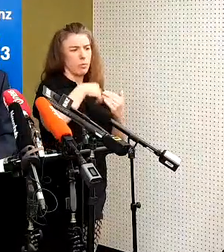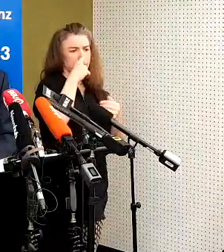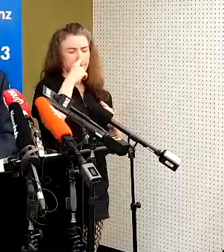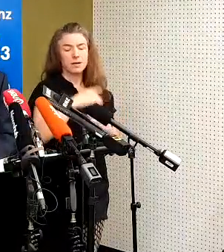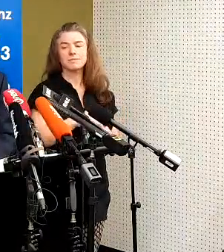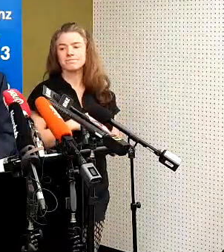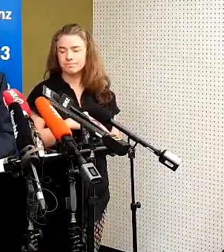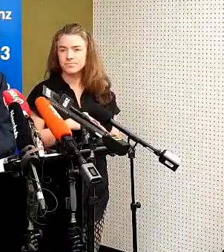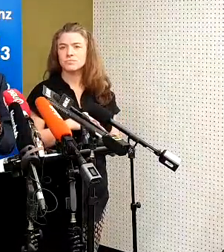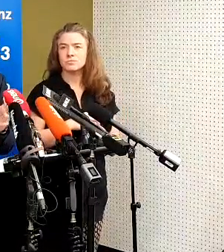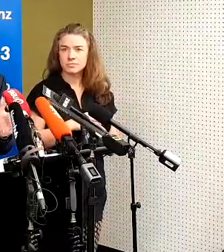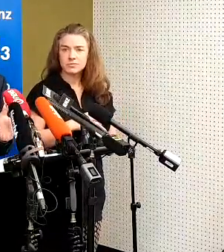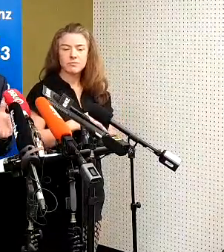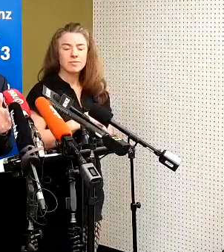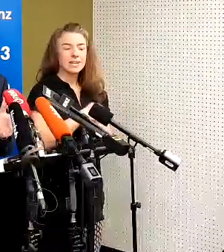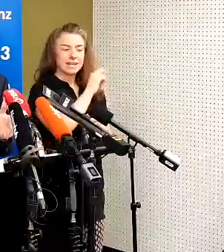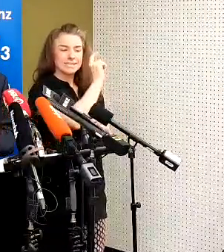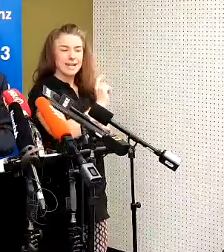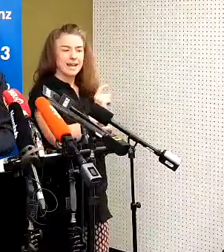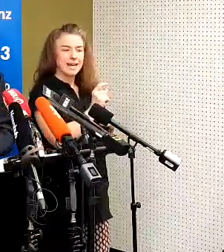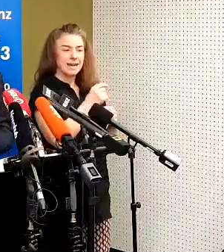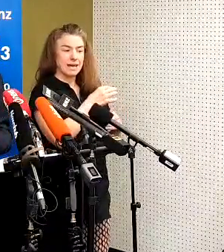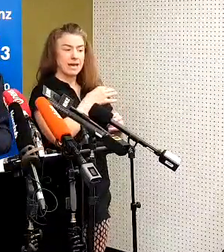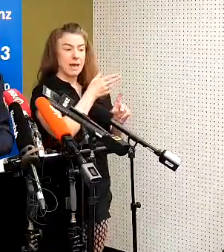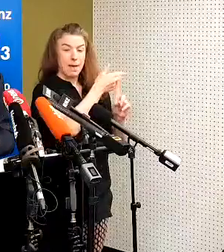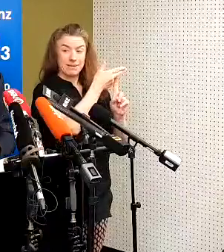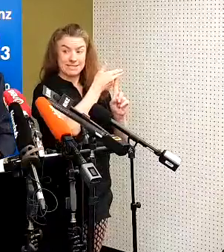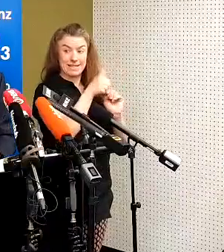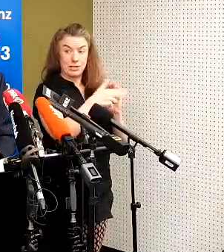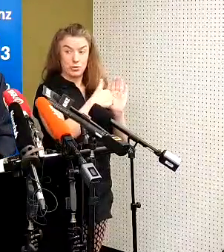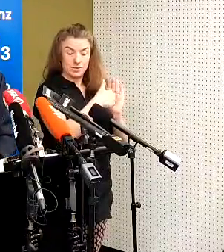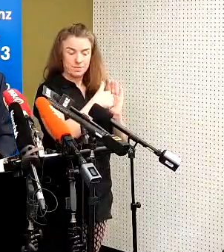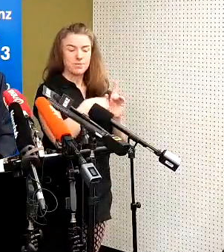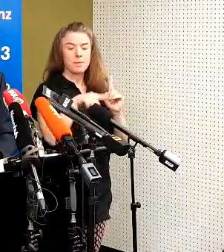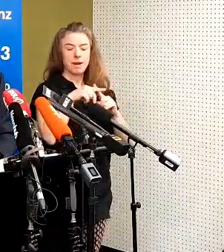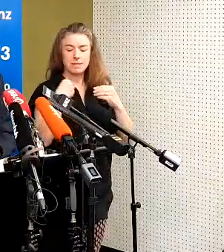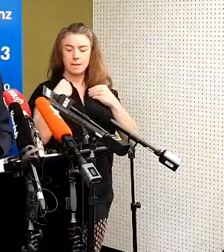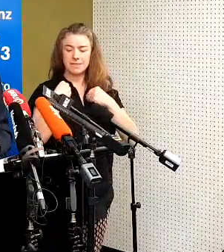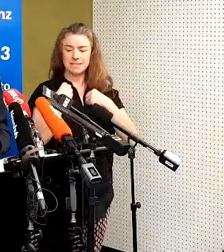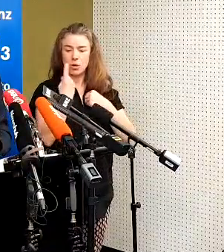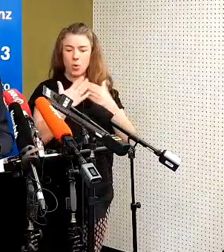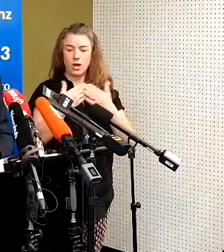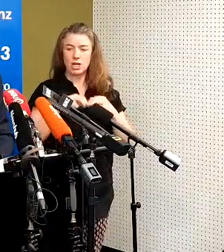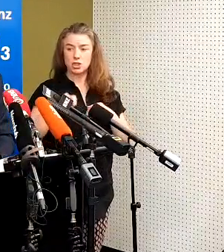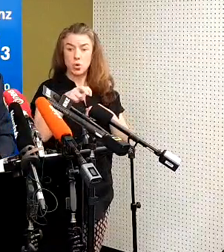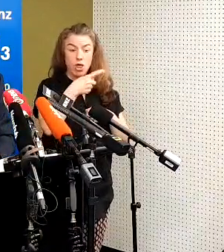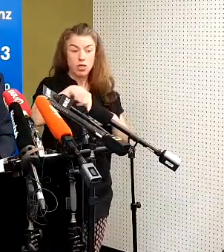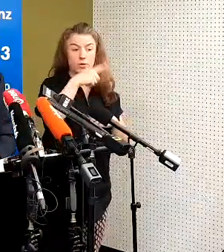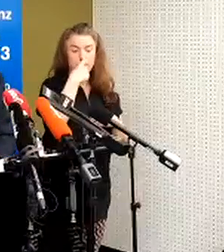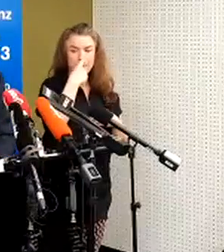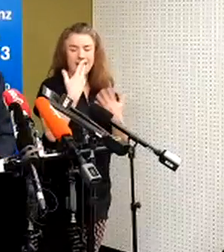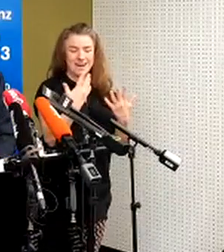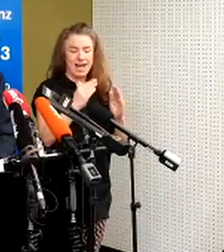the help of the Italian embassy here, and also with the company that was leading the tour, that those people are